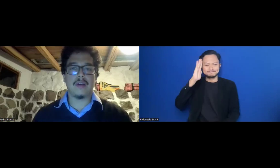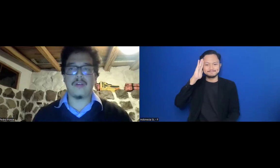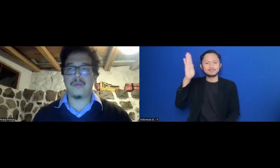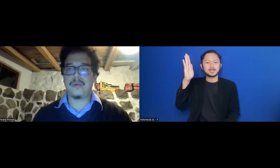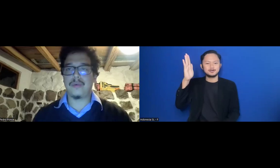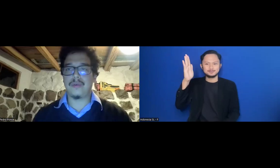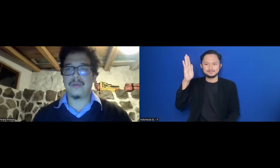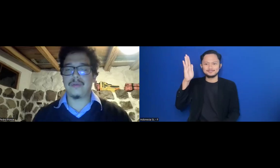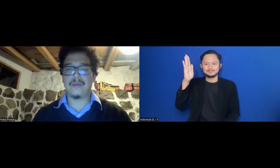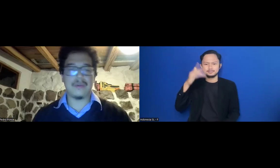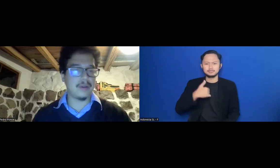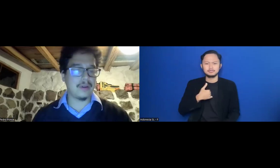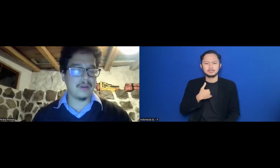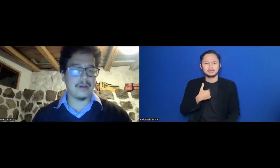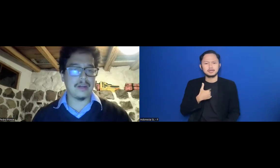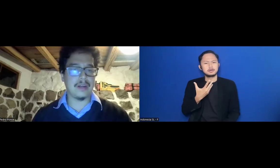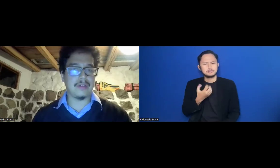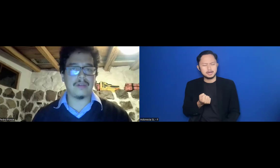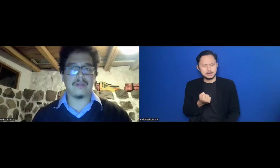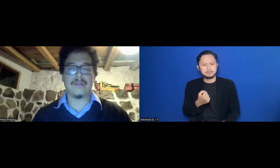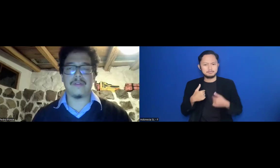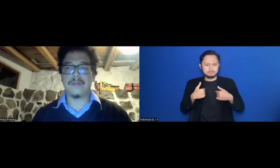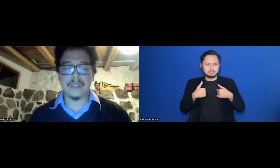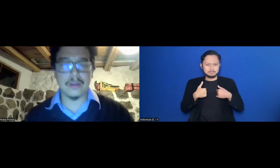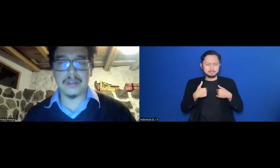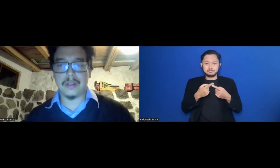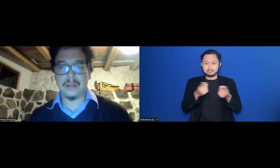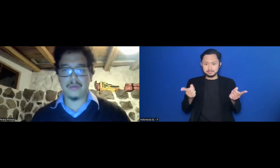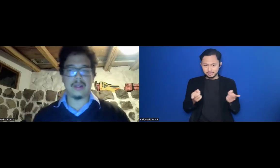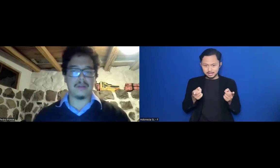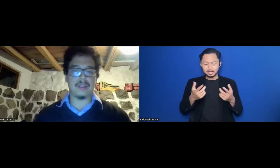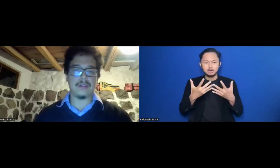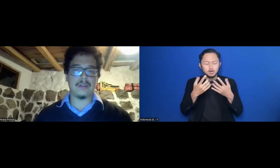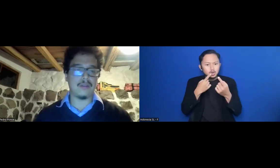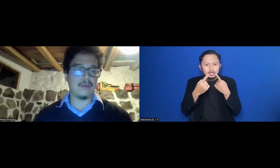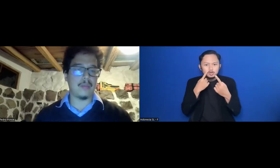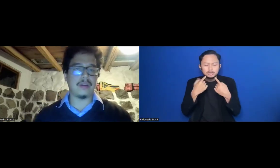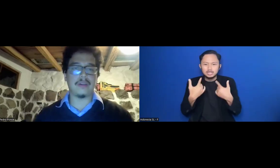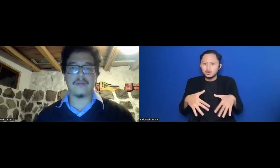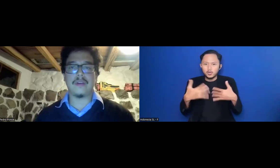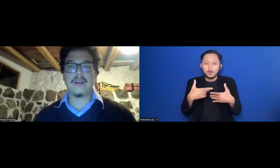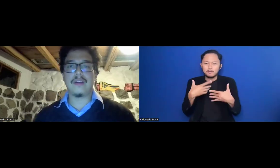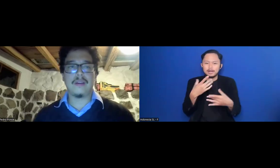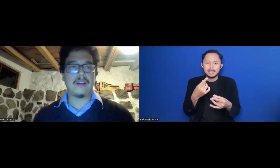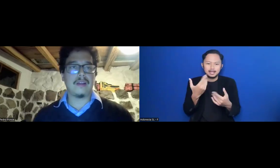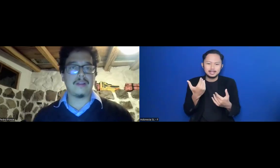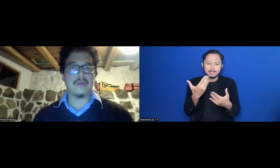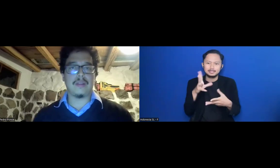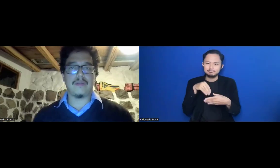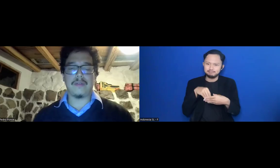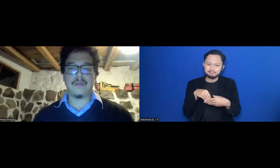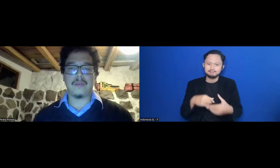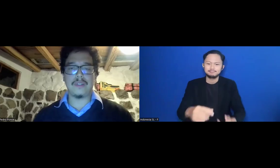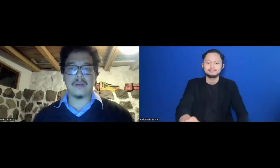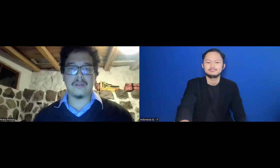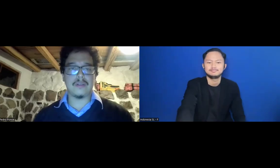I hope you had a fruitful discussion in the breakout session that you were a part of. Let's wait